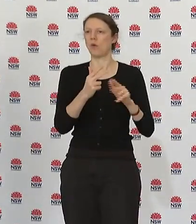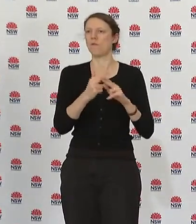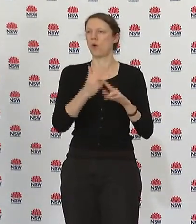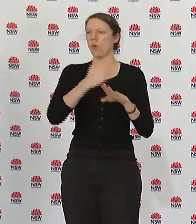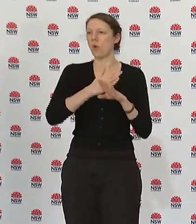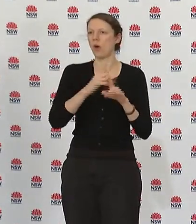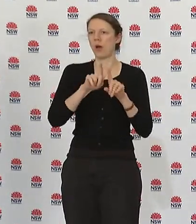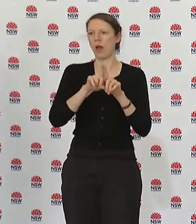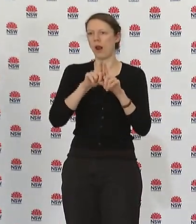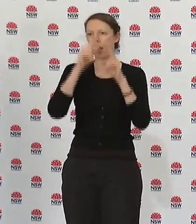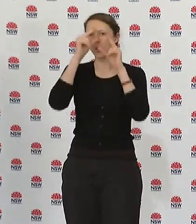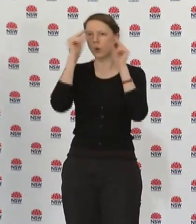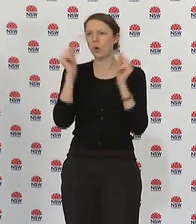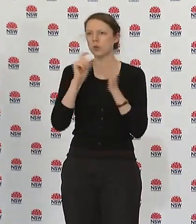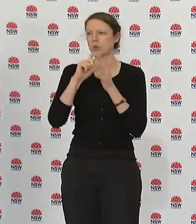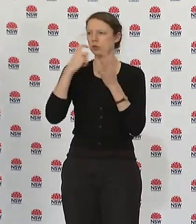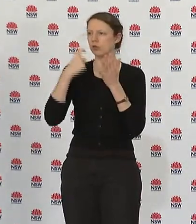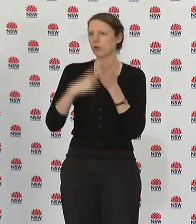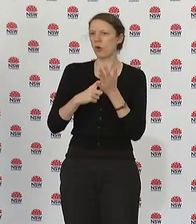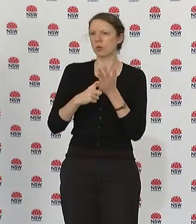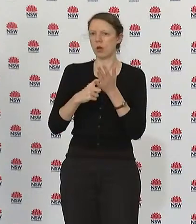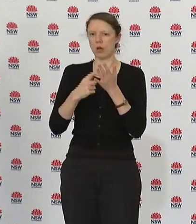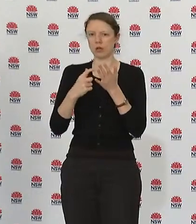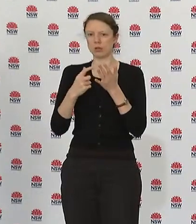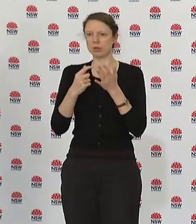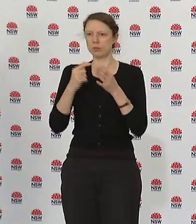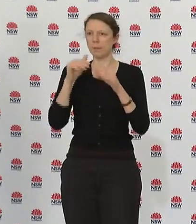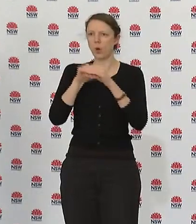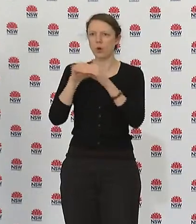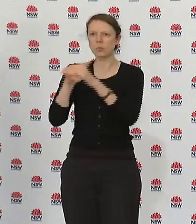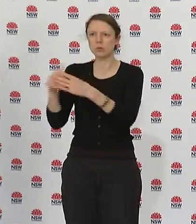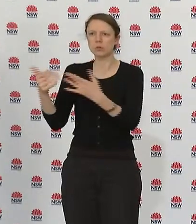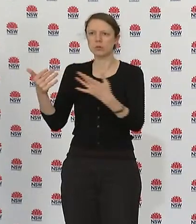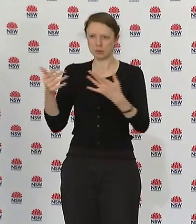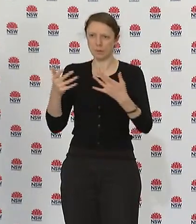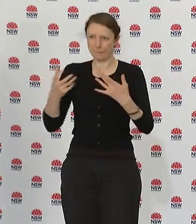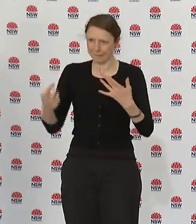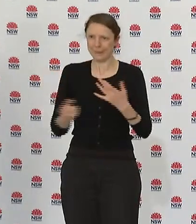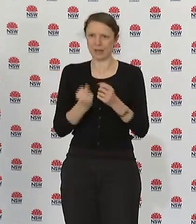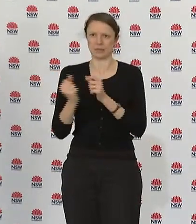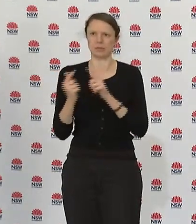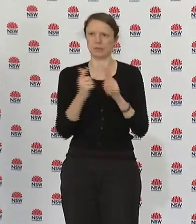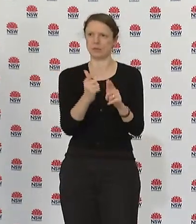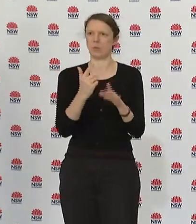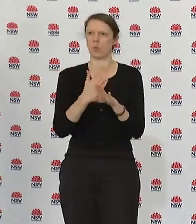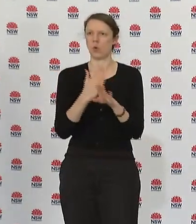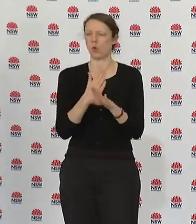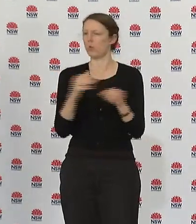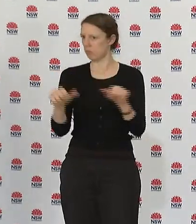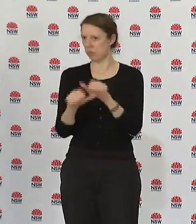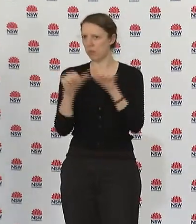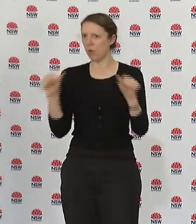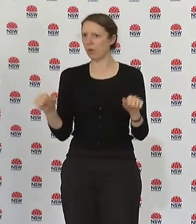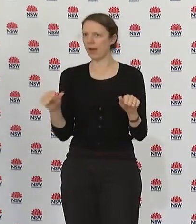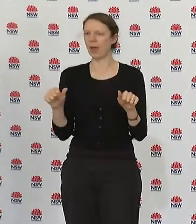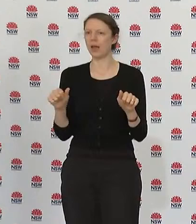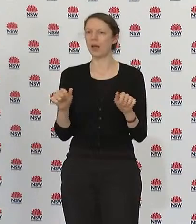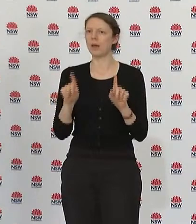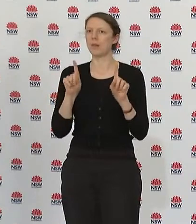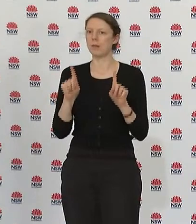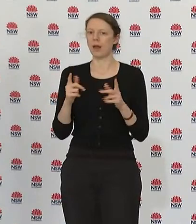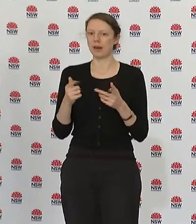essential groceries for your family. And in that case, it should be the same person so that there's not multiple exposures and